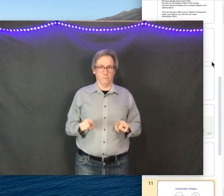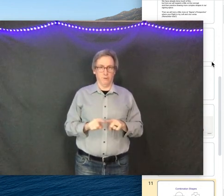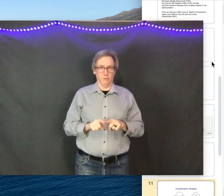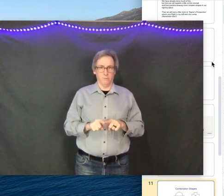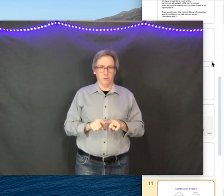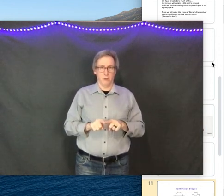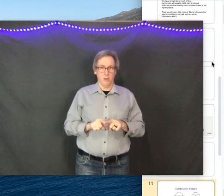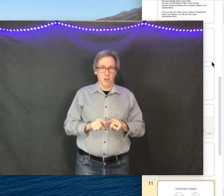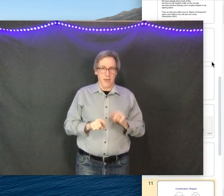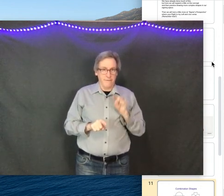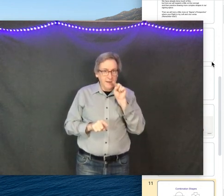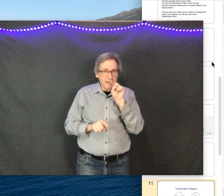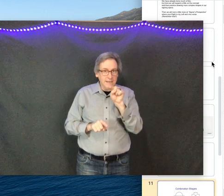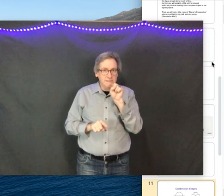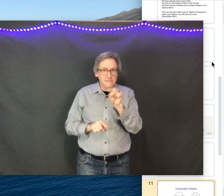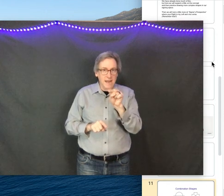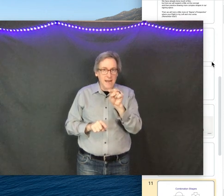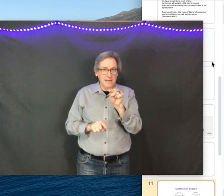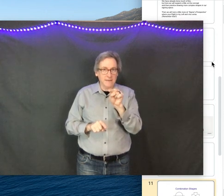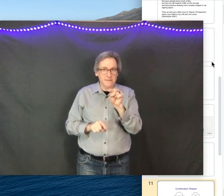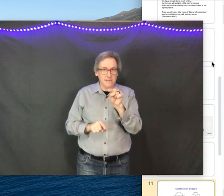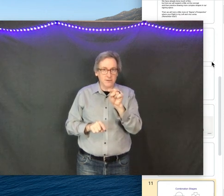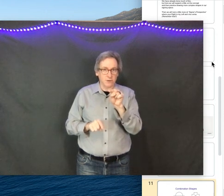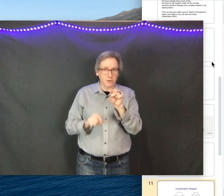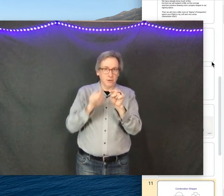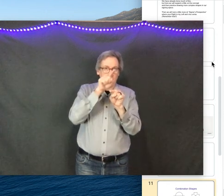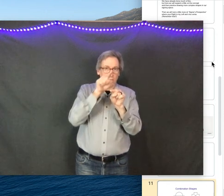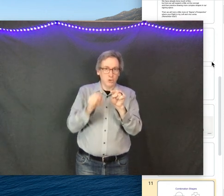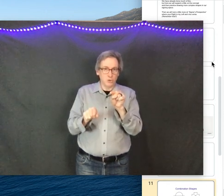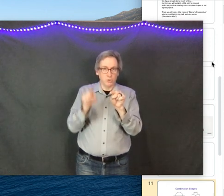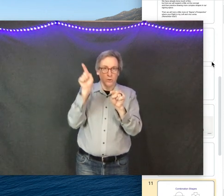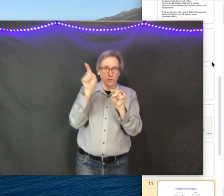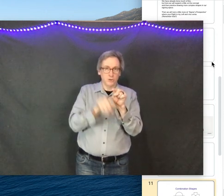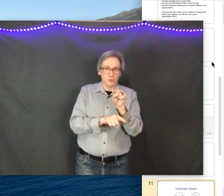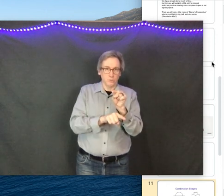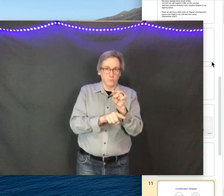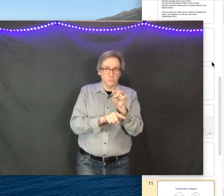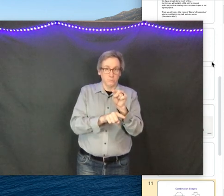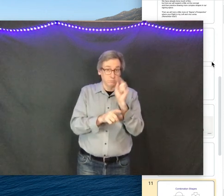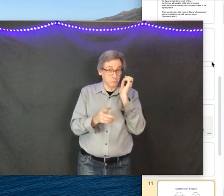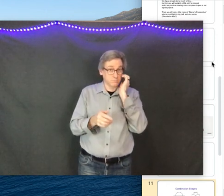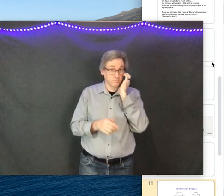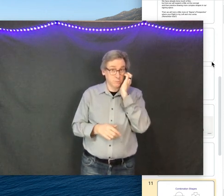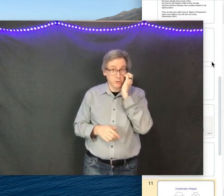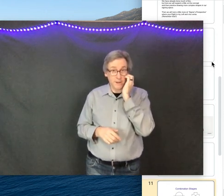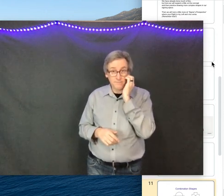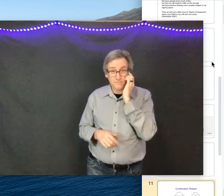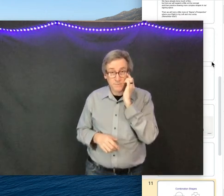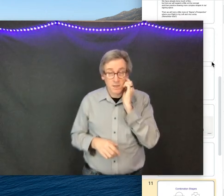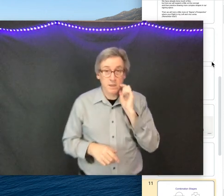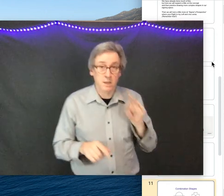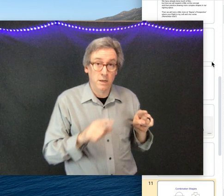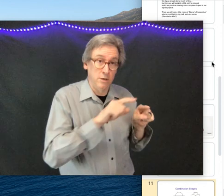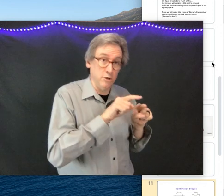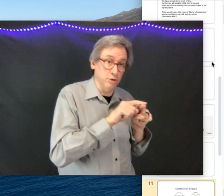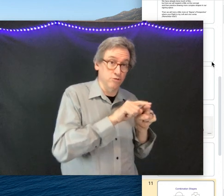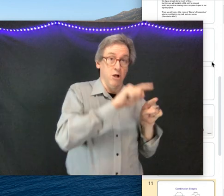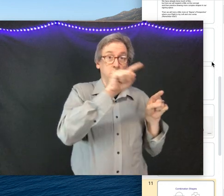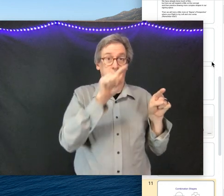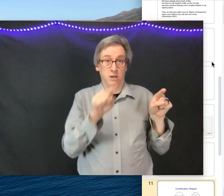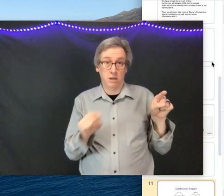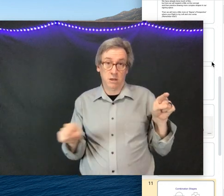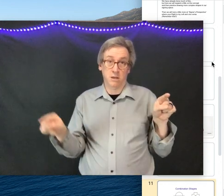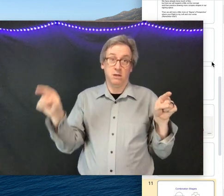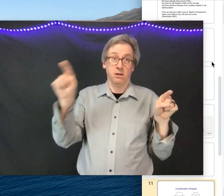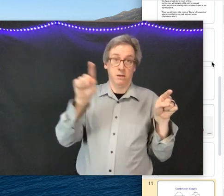boom, boom. And then inside, in the center, shoo, shoo. Okay. You can